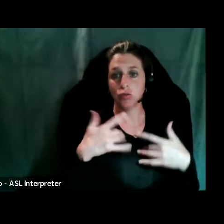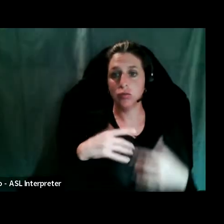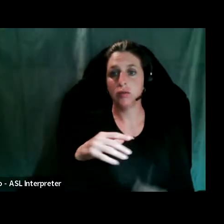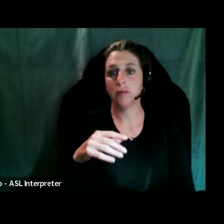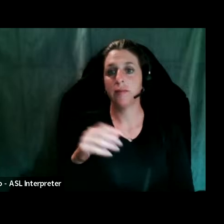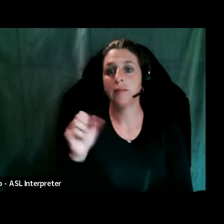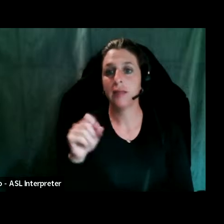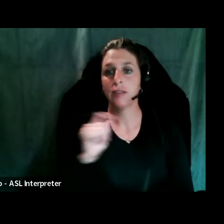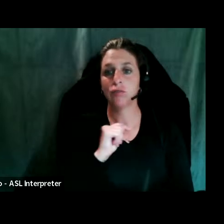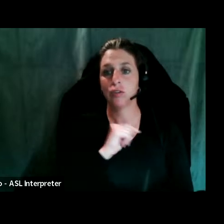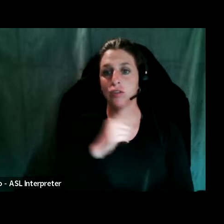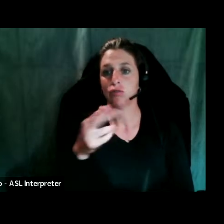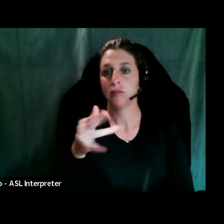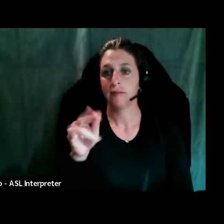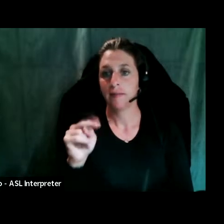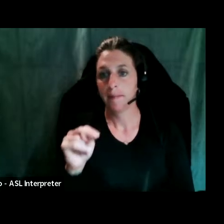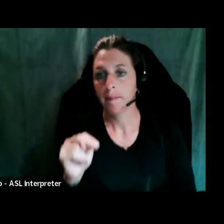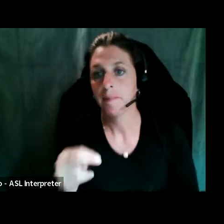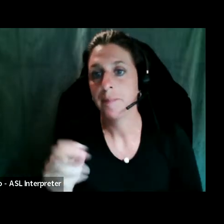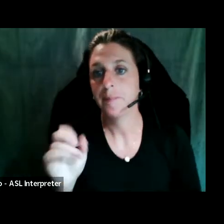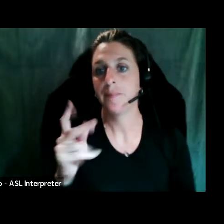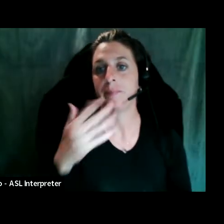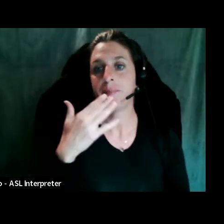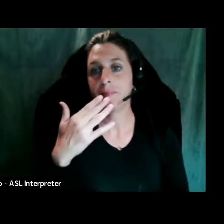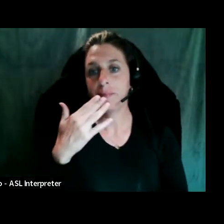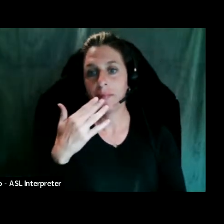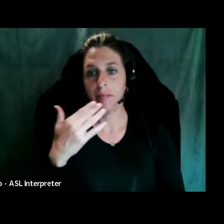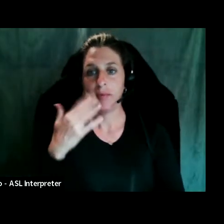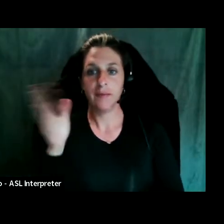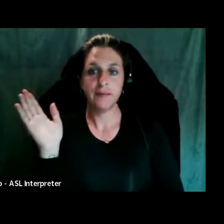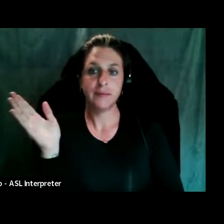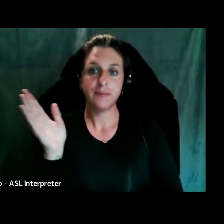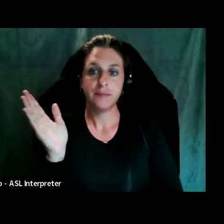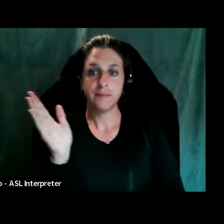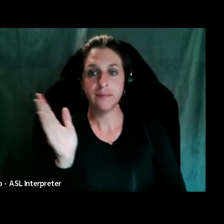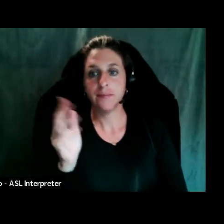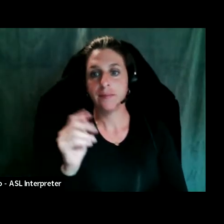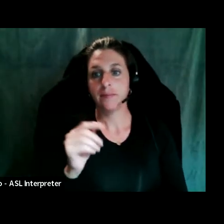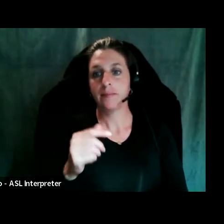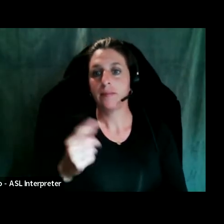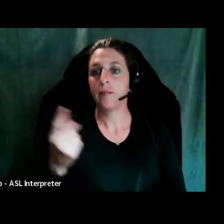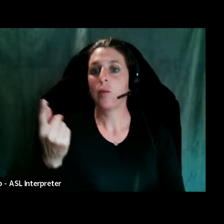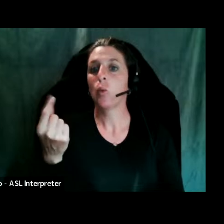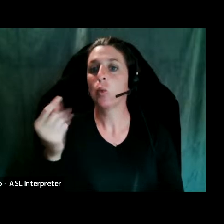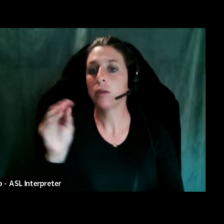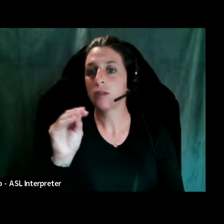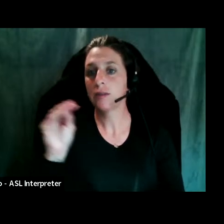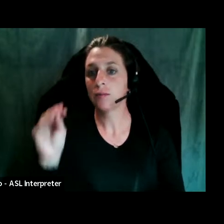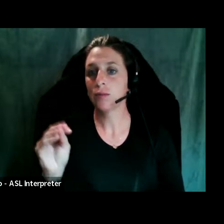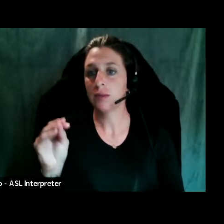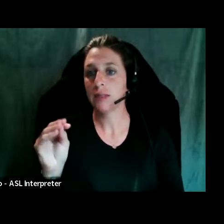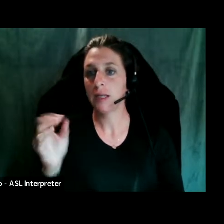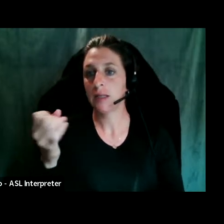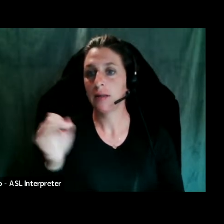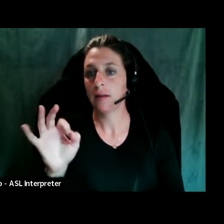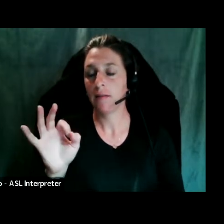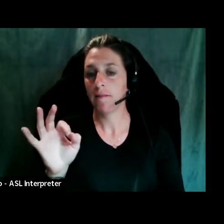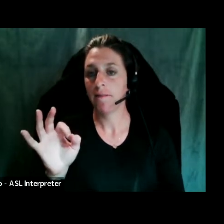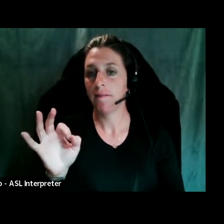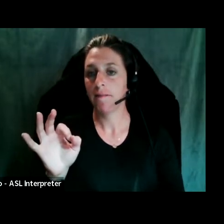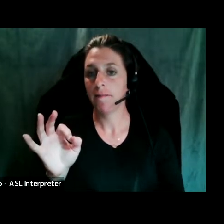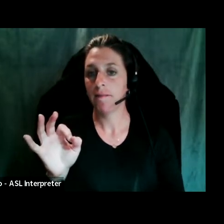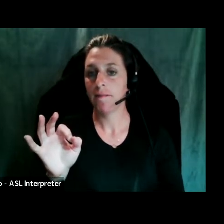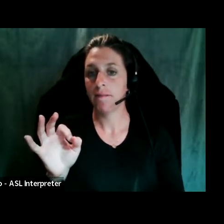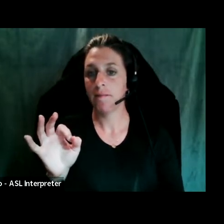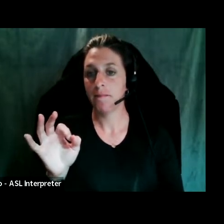Trustee Griffin. Oh, thank you. Thank you for the presentation. So what percent of the